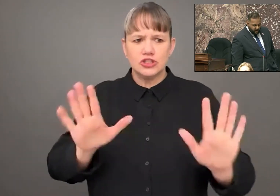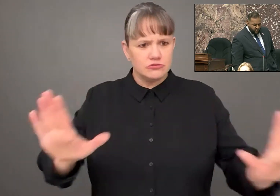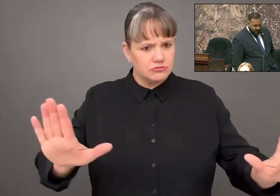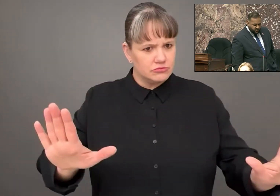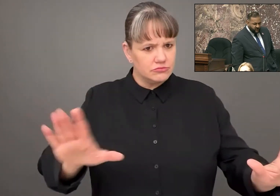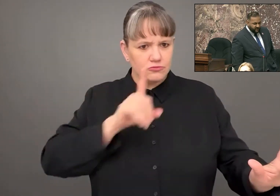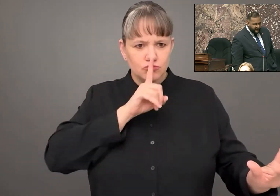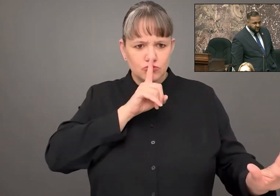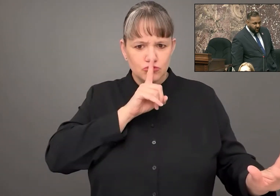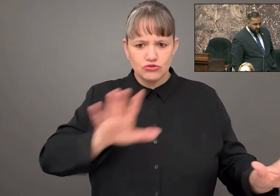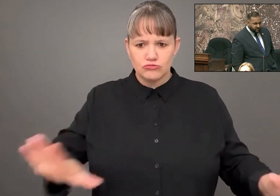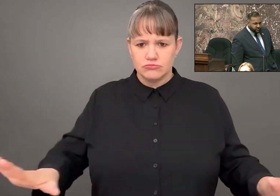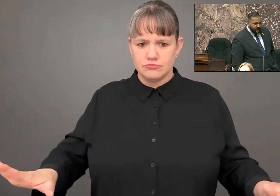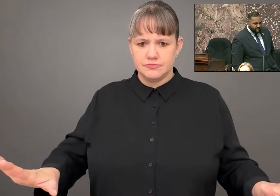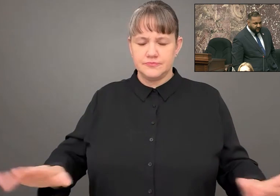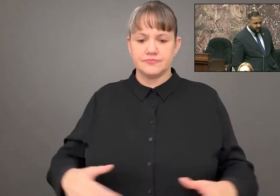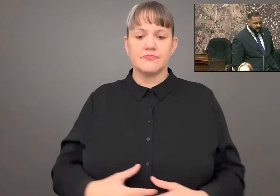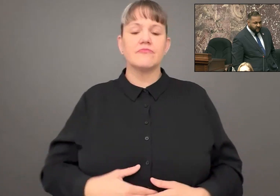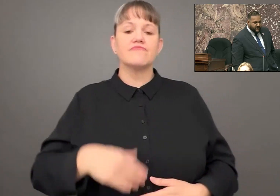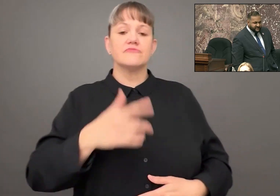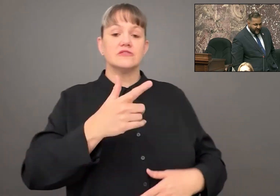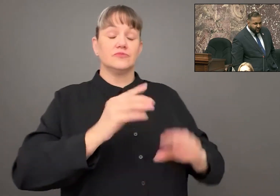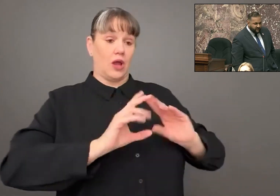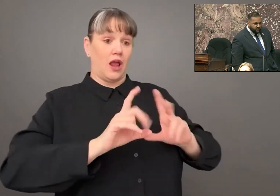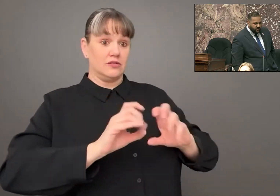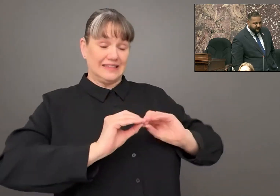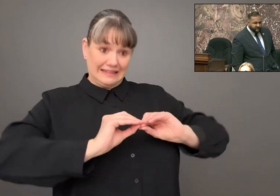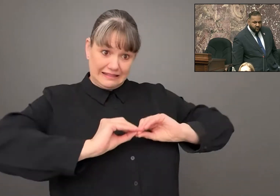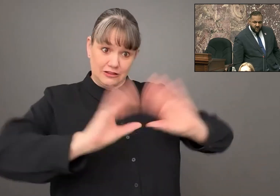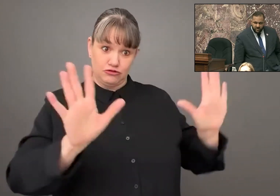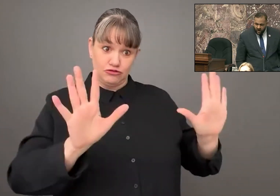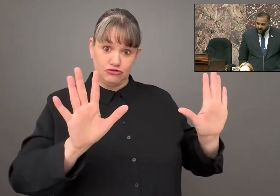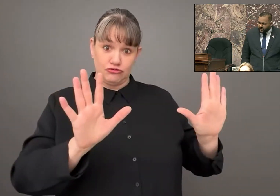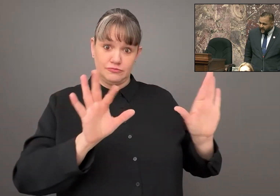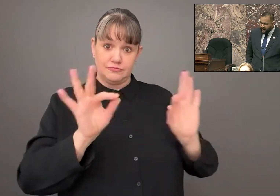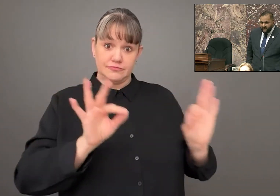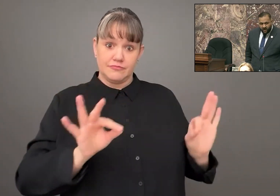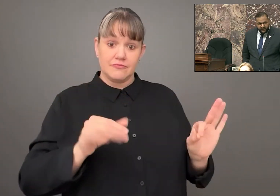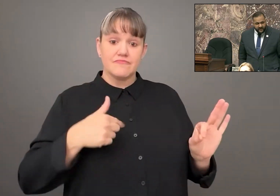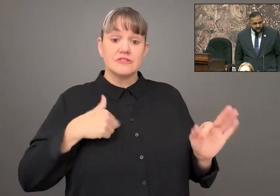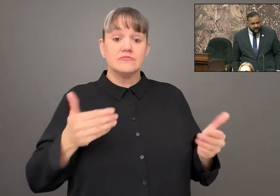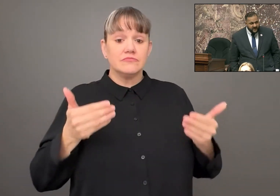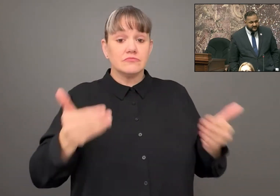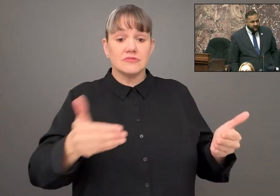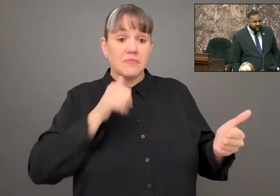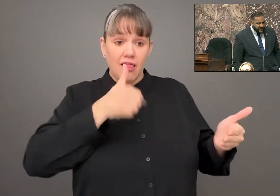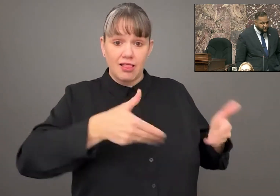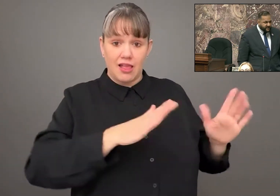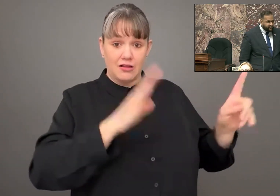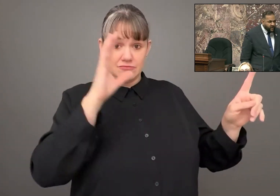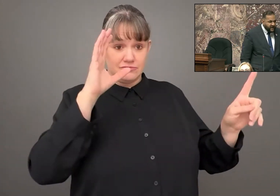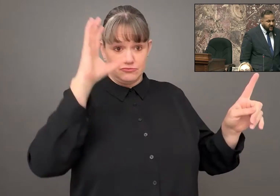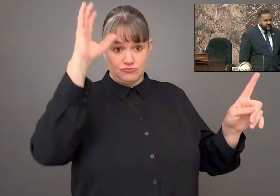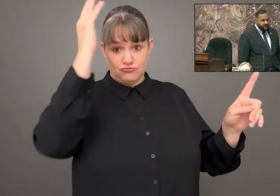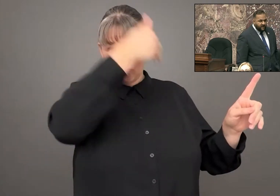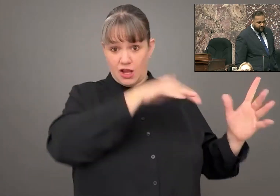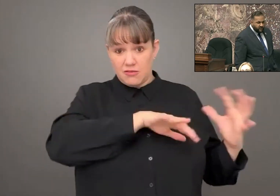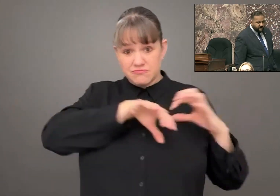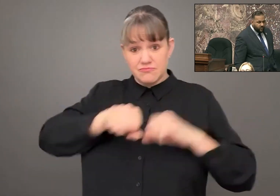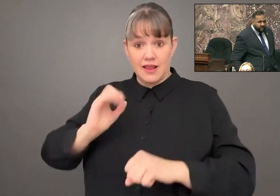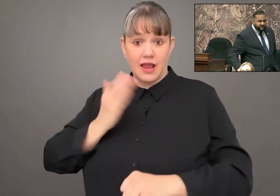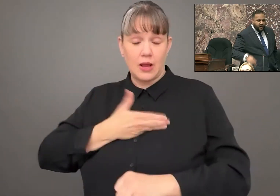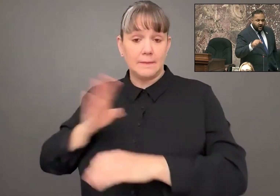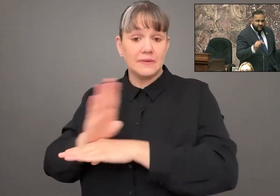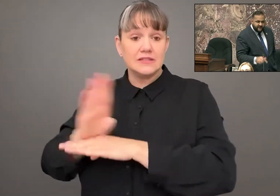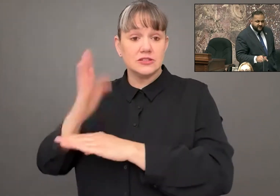We are not going to let Donald Trump attack our forest sector. We are not going to let Americans take paychecks away from our